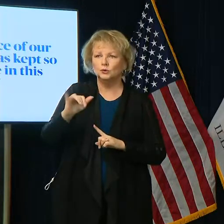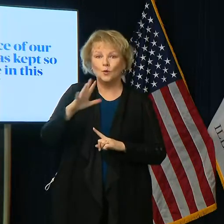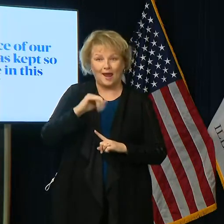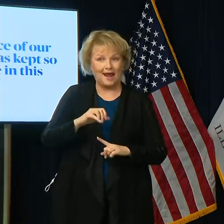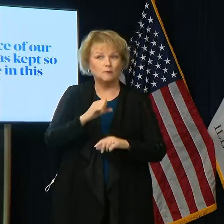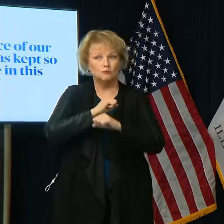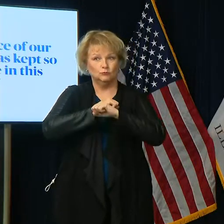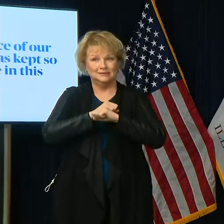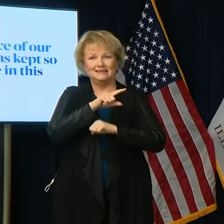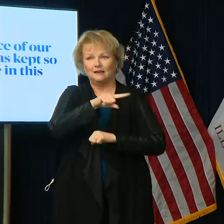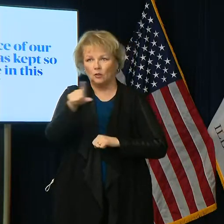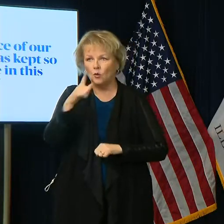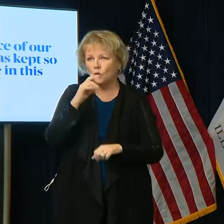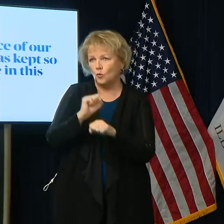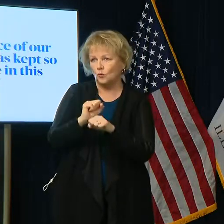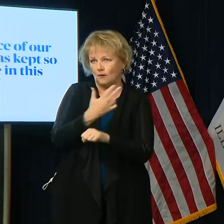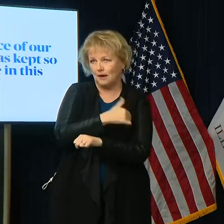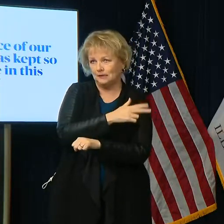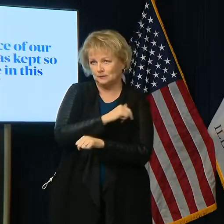them too.